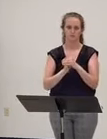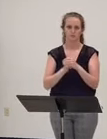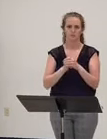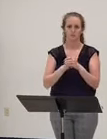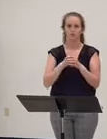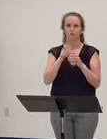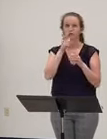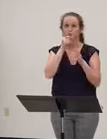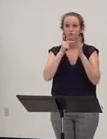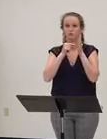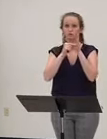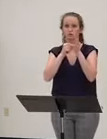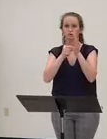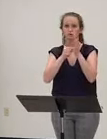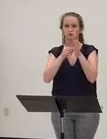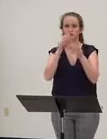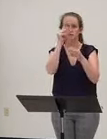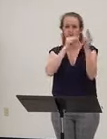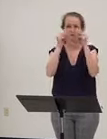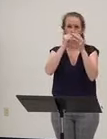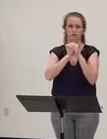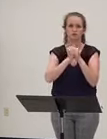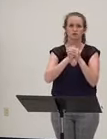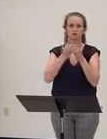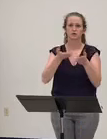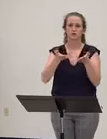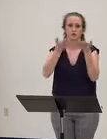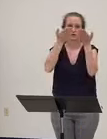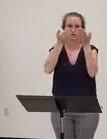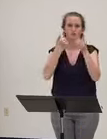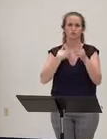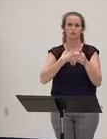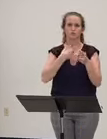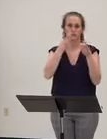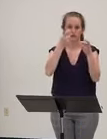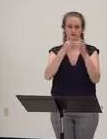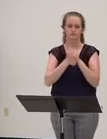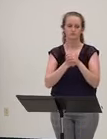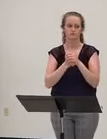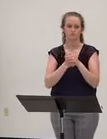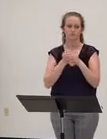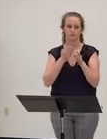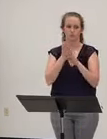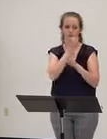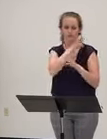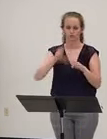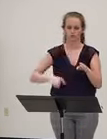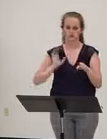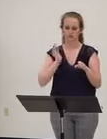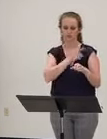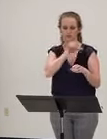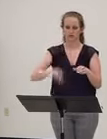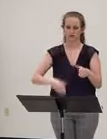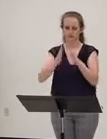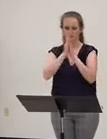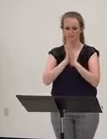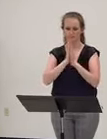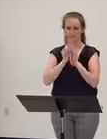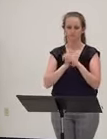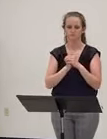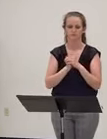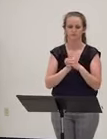whose signs are to be seen in mystery in the offerings we here present, through Christ our Lord.